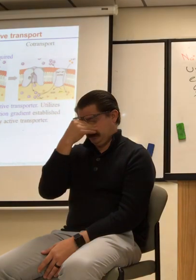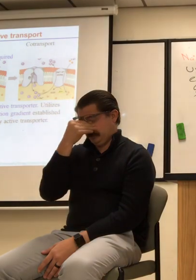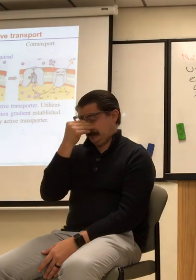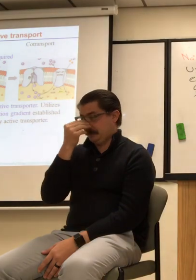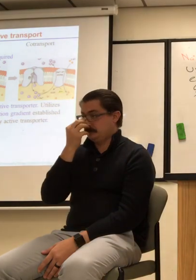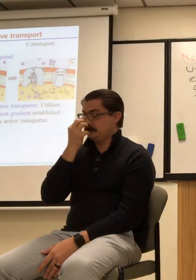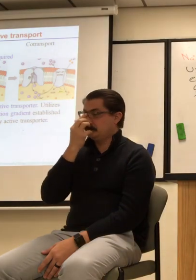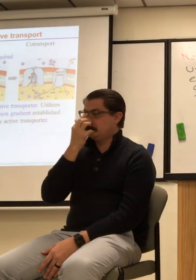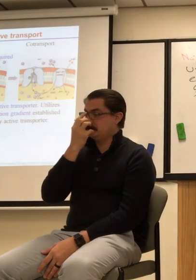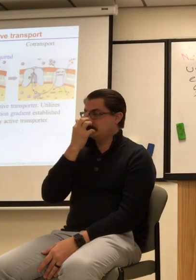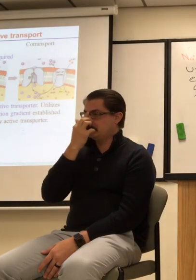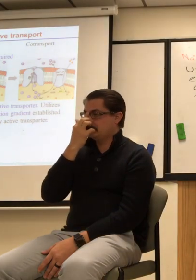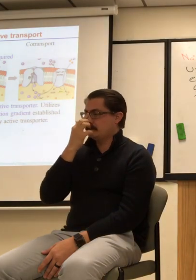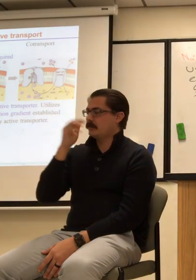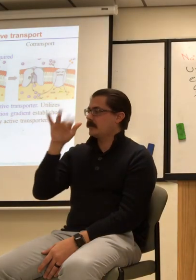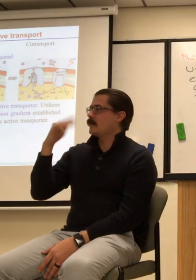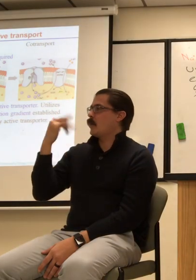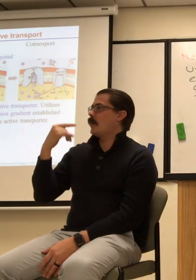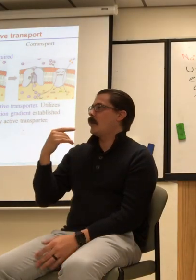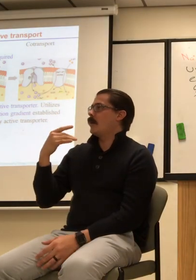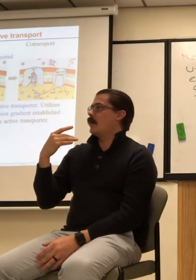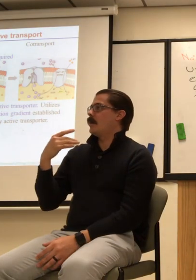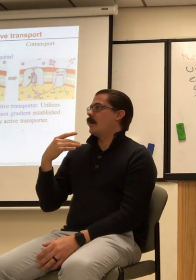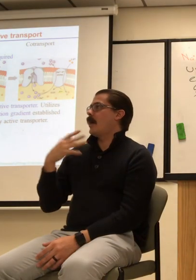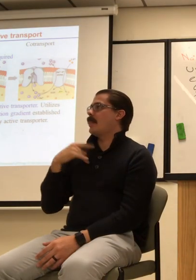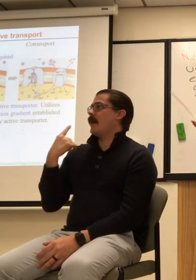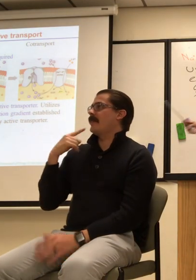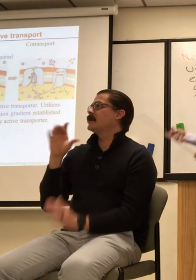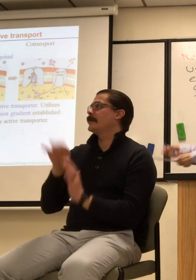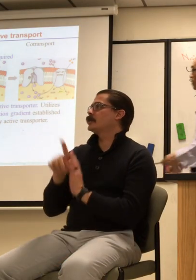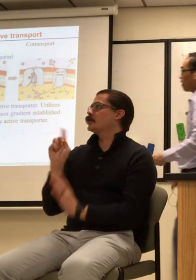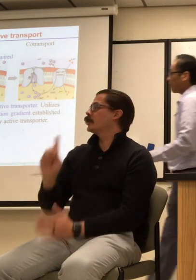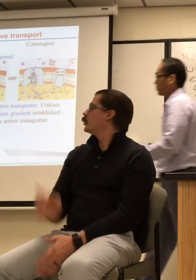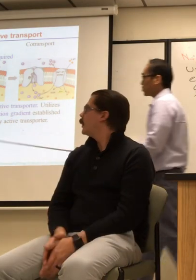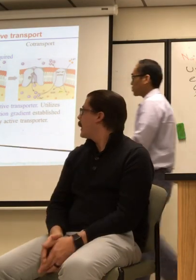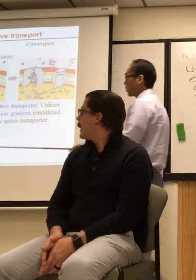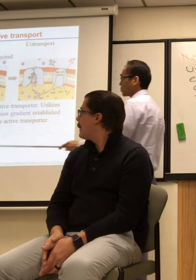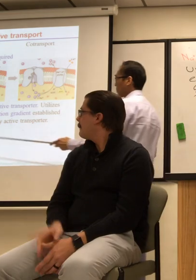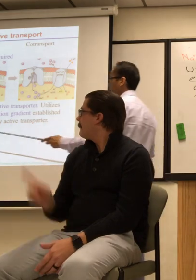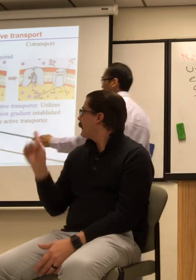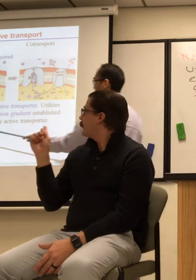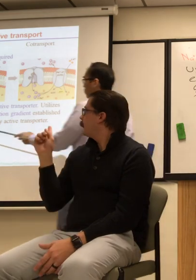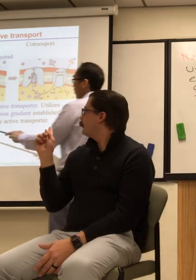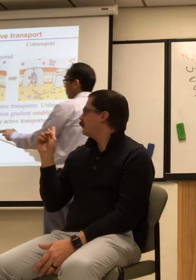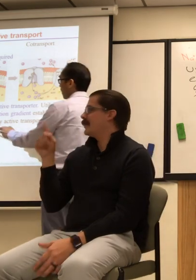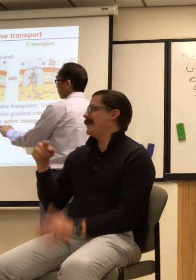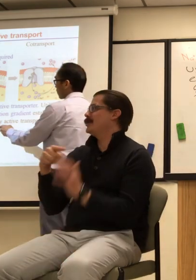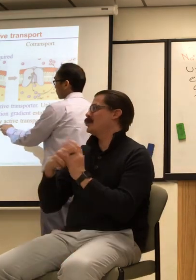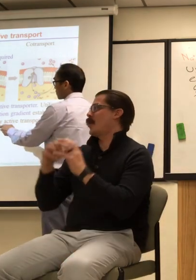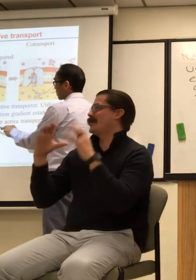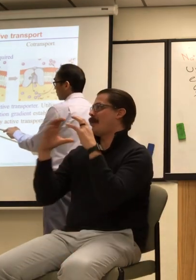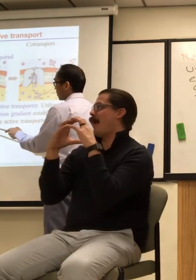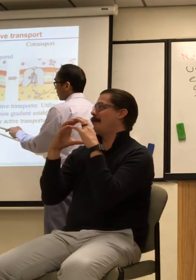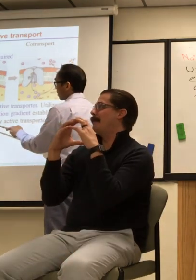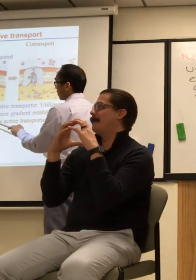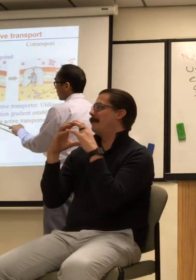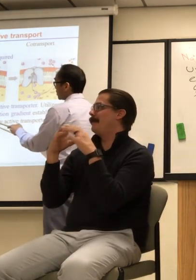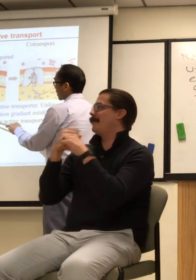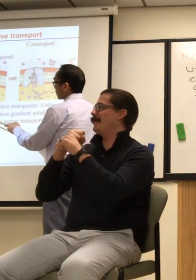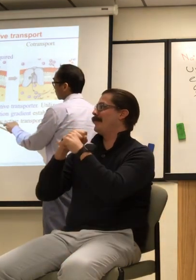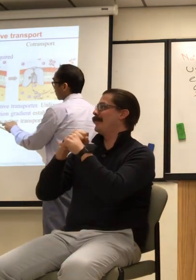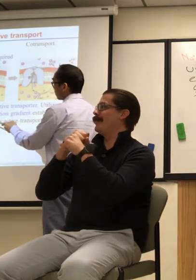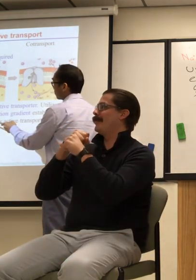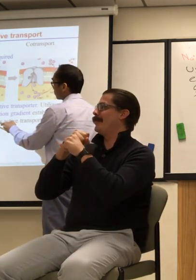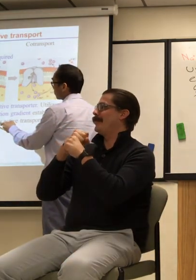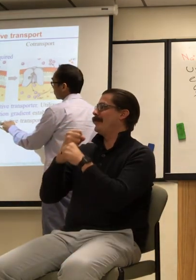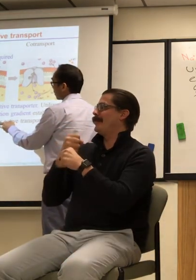So that's kind of why I like this figure here, just to kind of take a close look at it. This figure on the left just shows the pump. That's what we looked at first. You know,